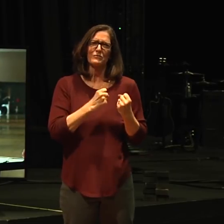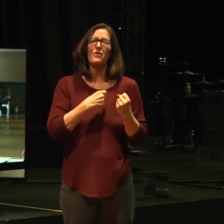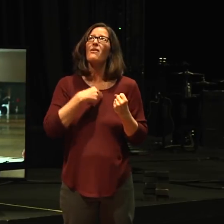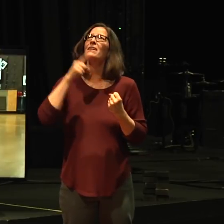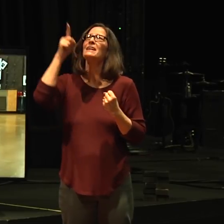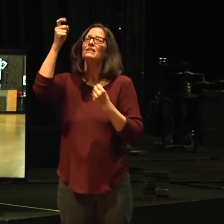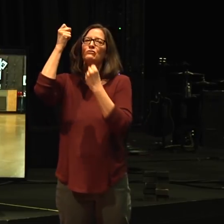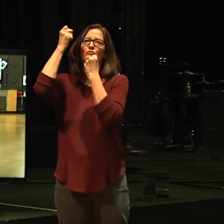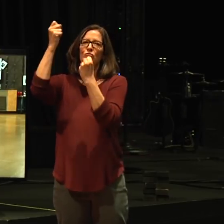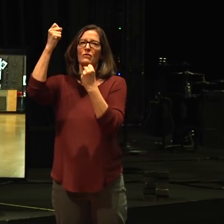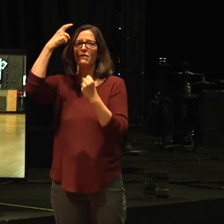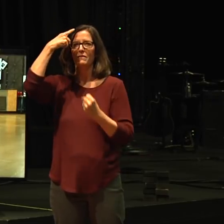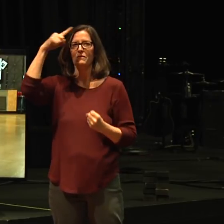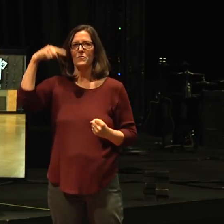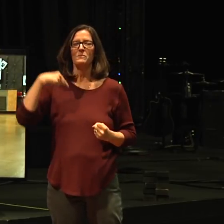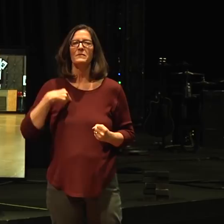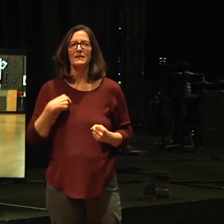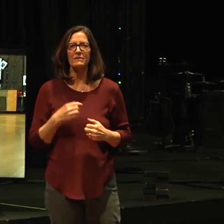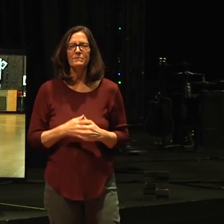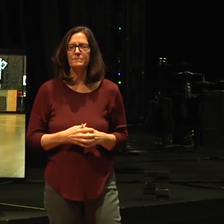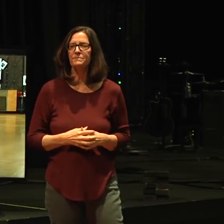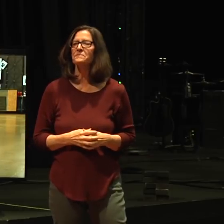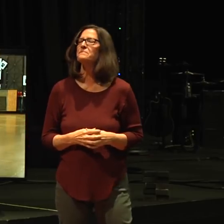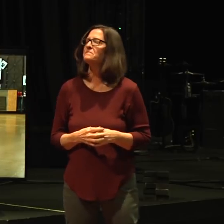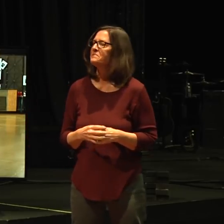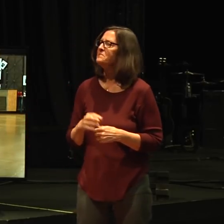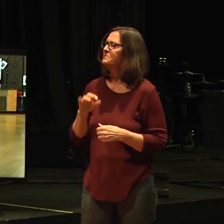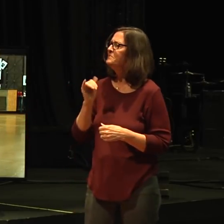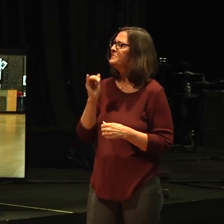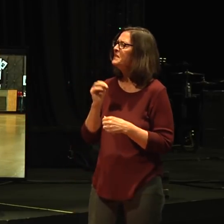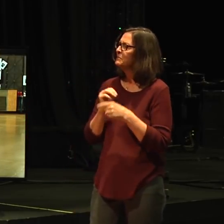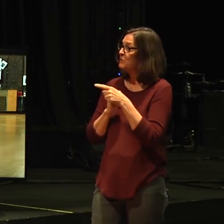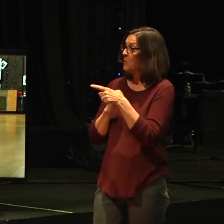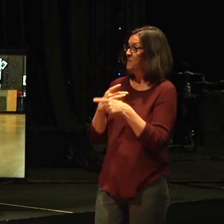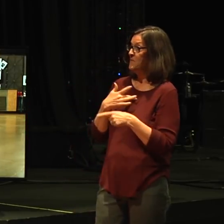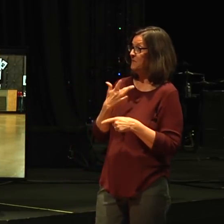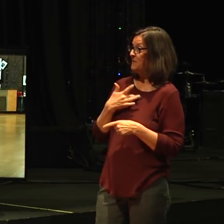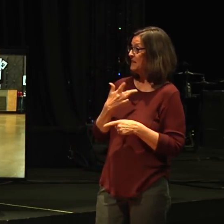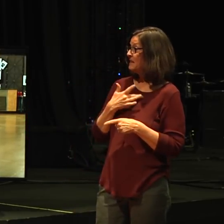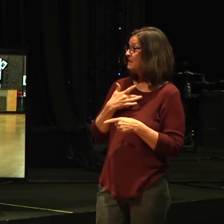was. So whether you feel it or not,